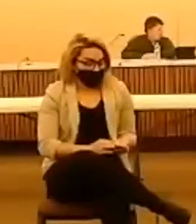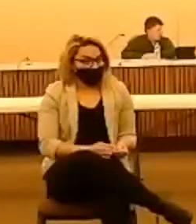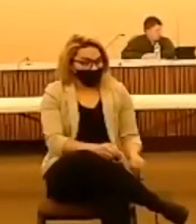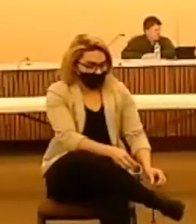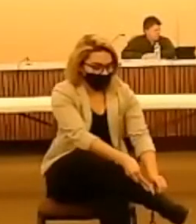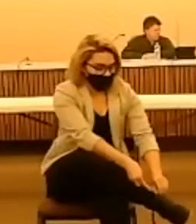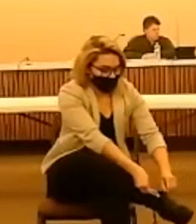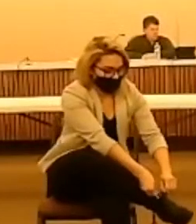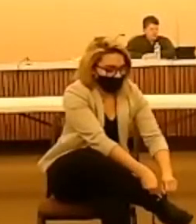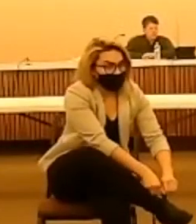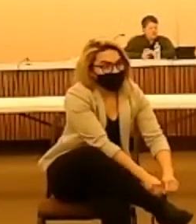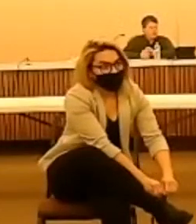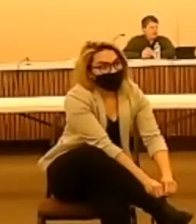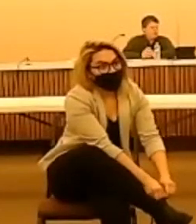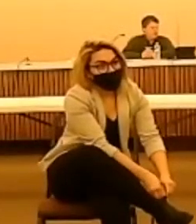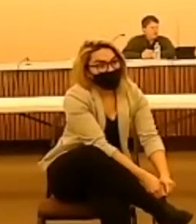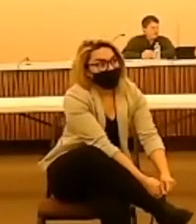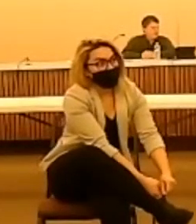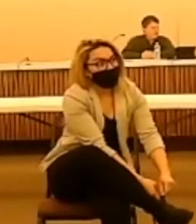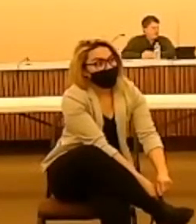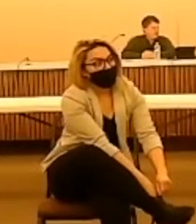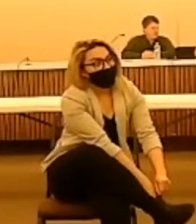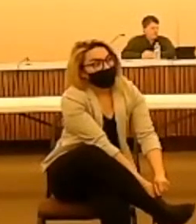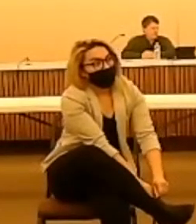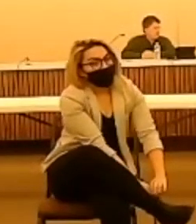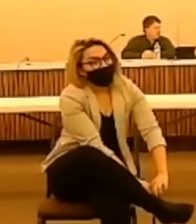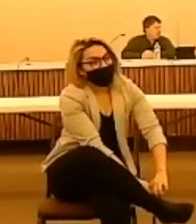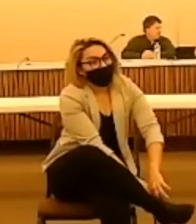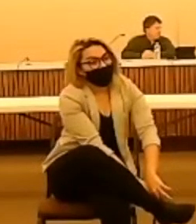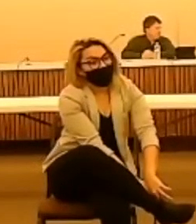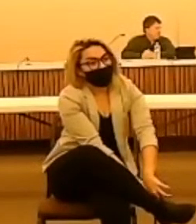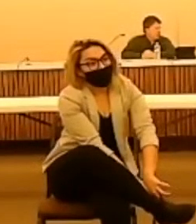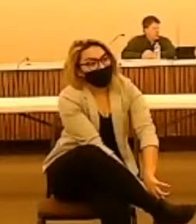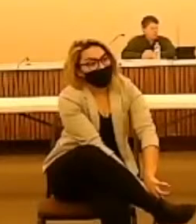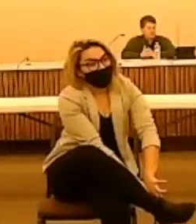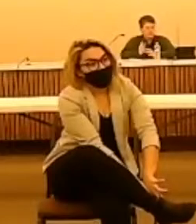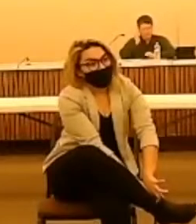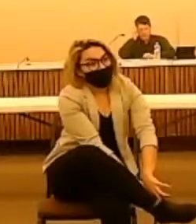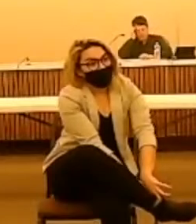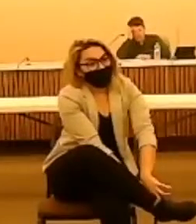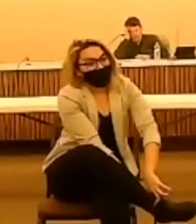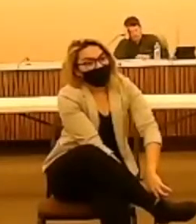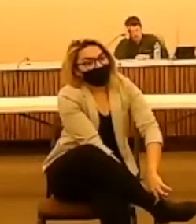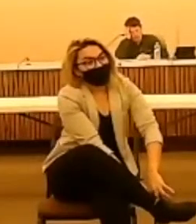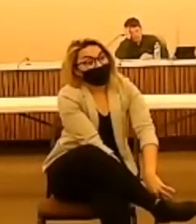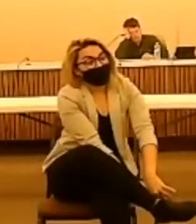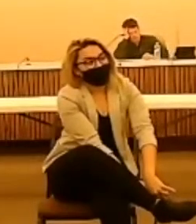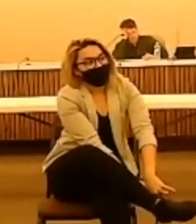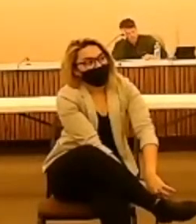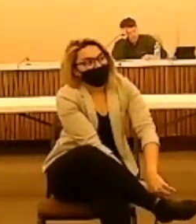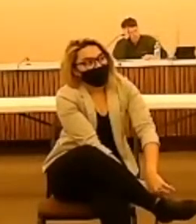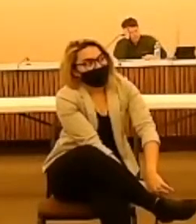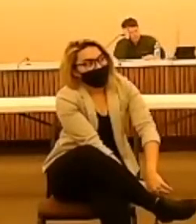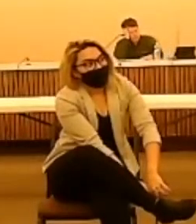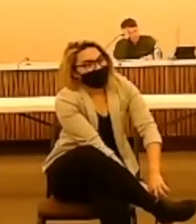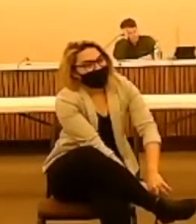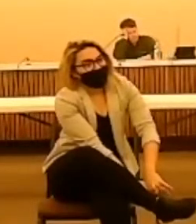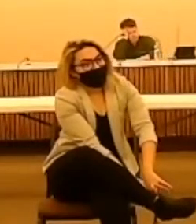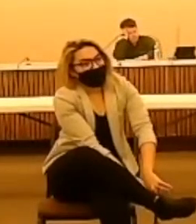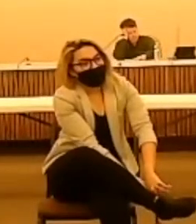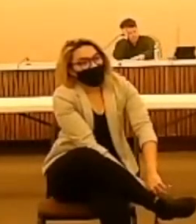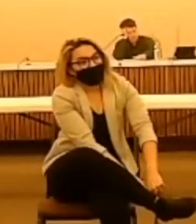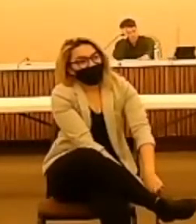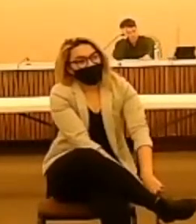Terry's not available. Terry's not available because she has to do a designating meeting. Forgot which town.